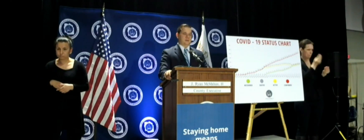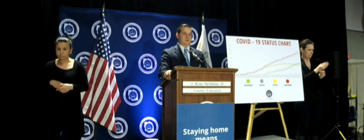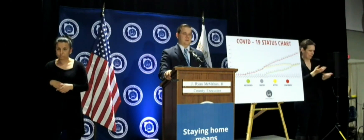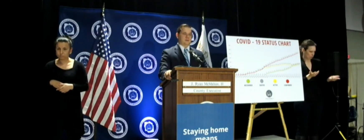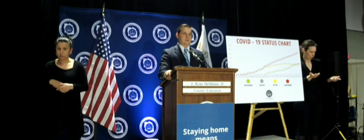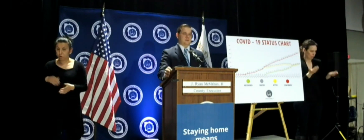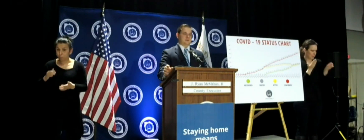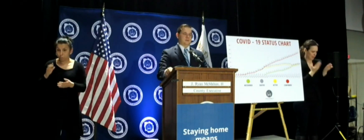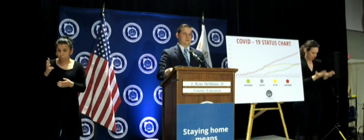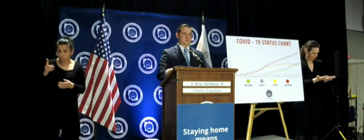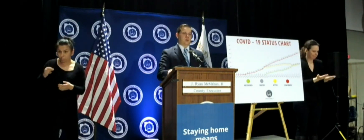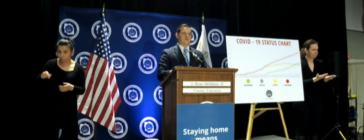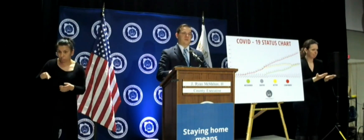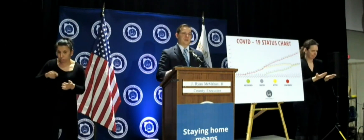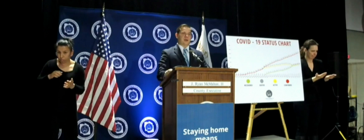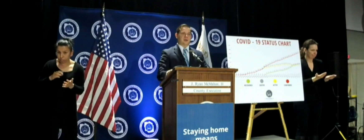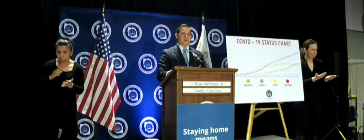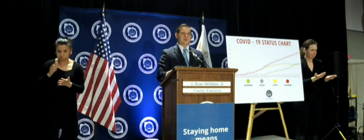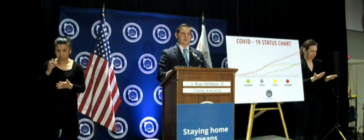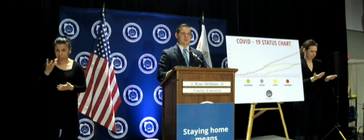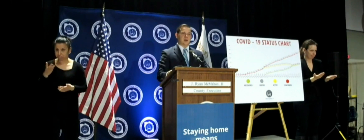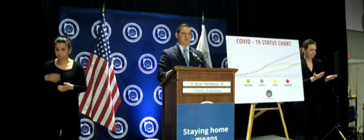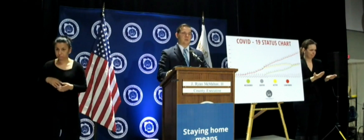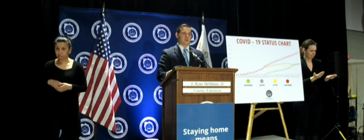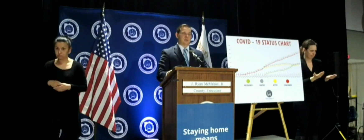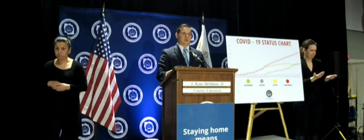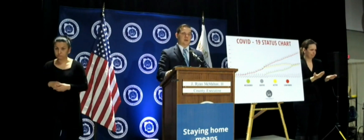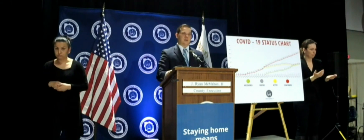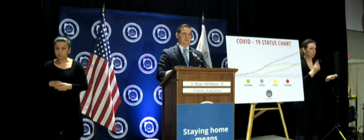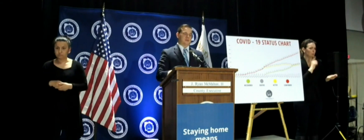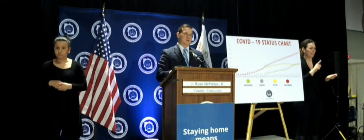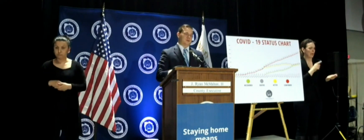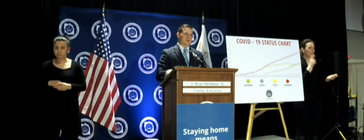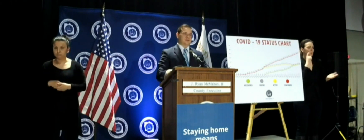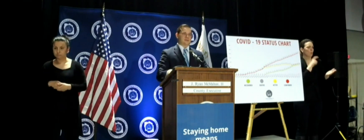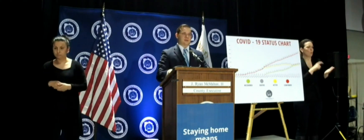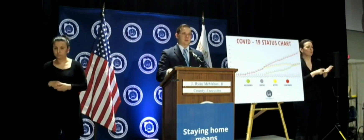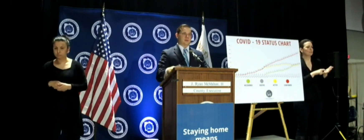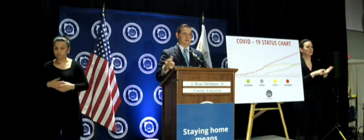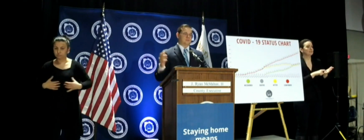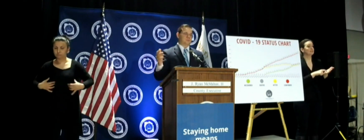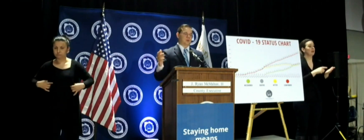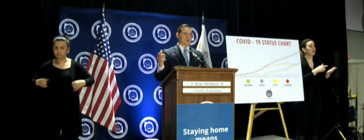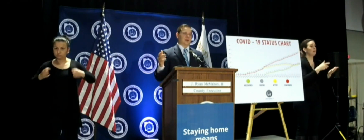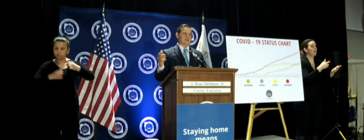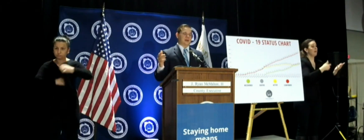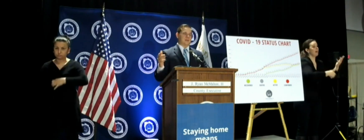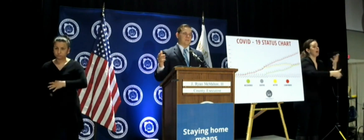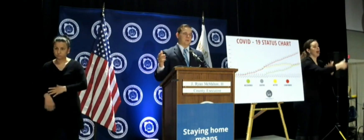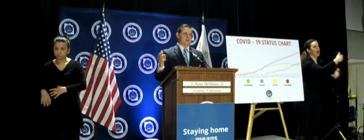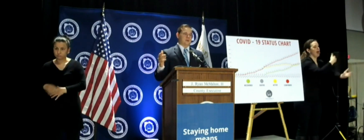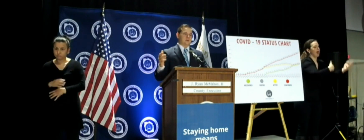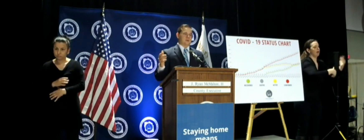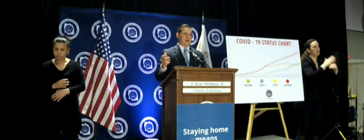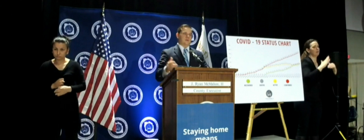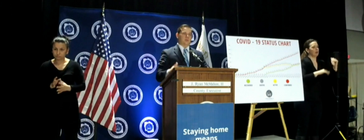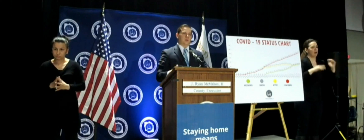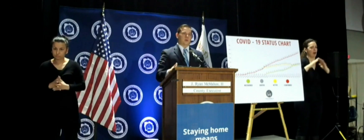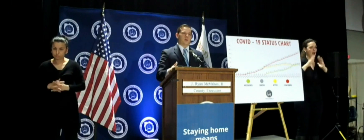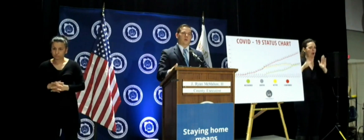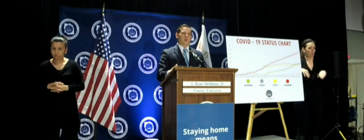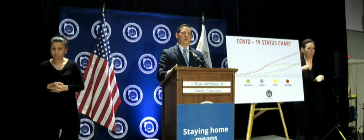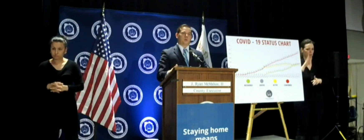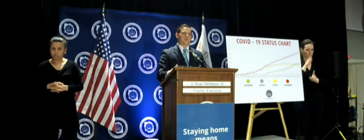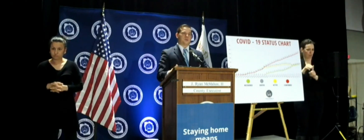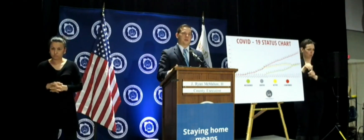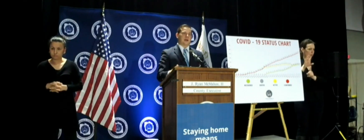and there's more affiliated cases now. So I don't think those are necessarily, look, at any time you have an employee